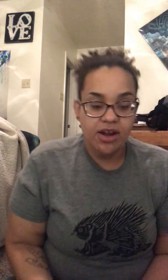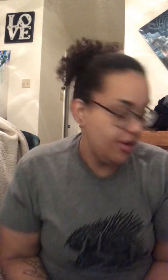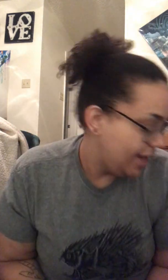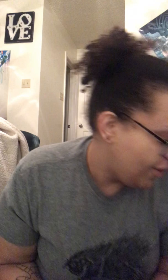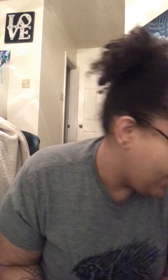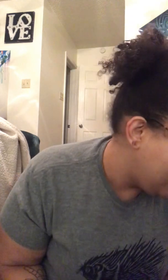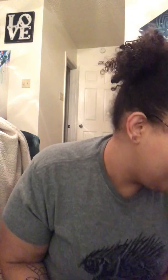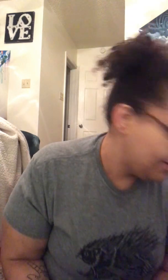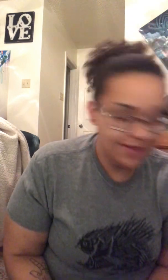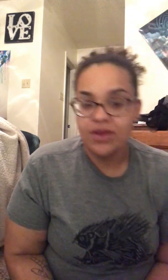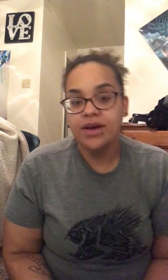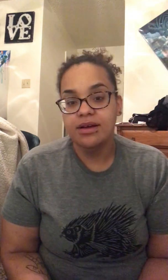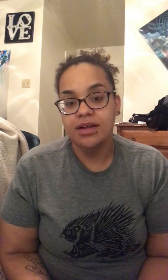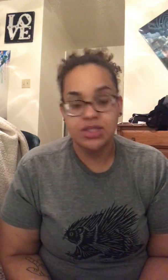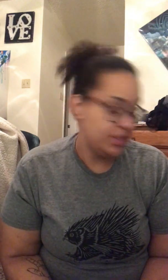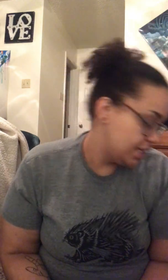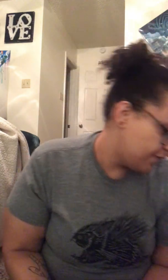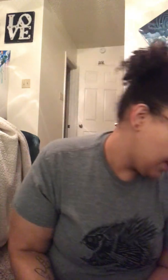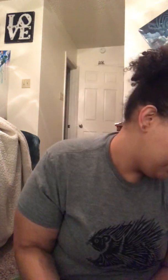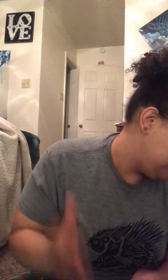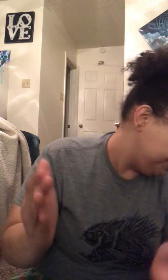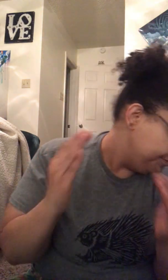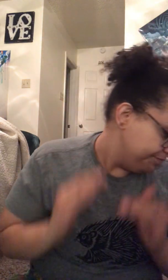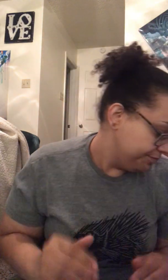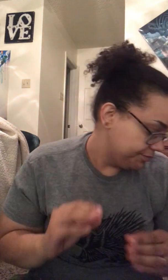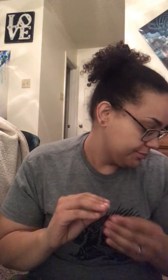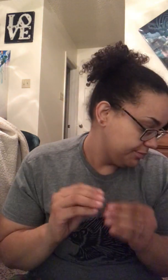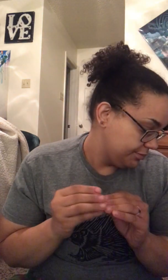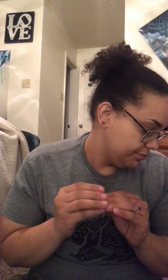I don't know how to give you an association with that one.